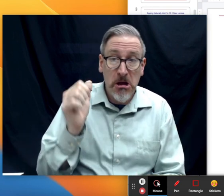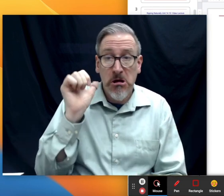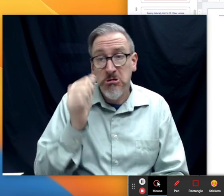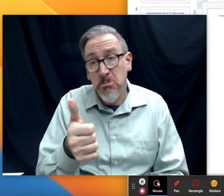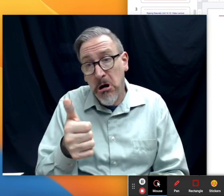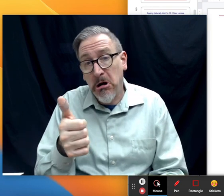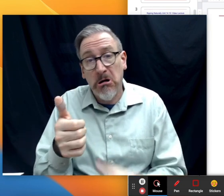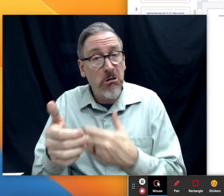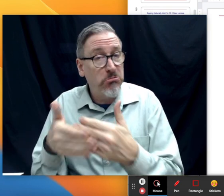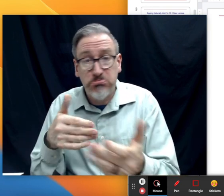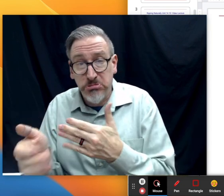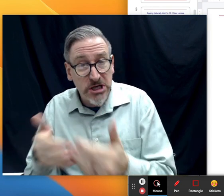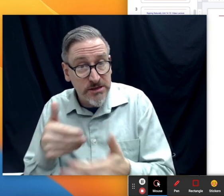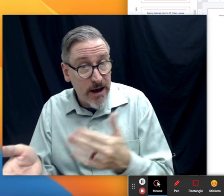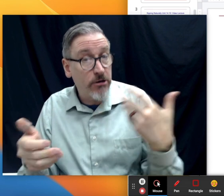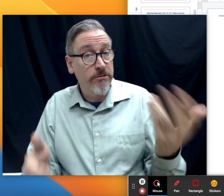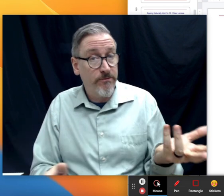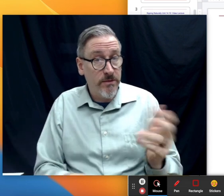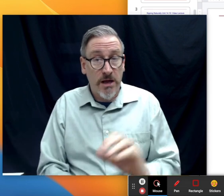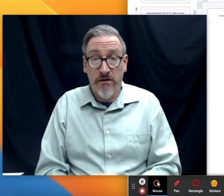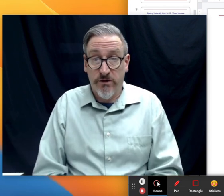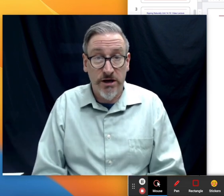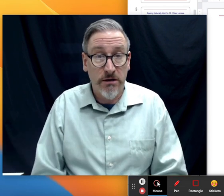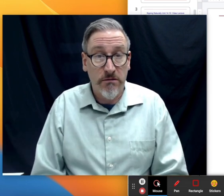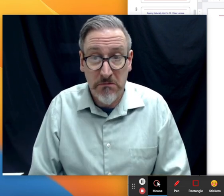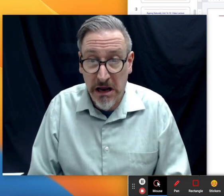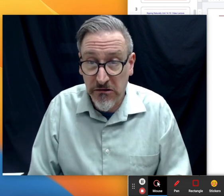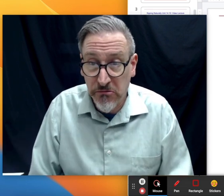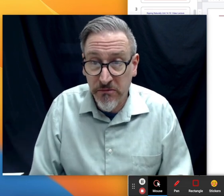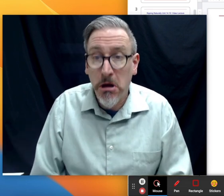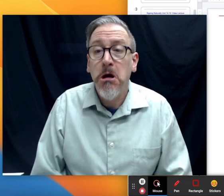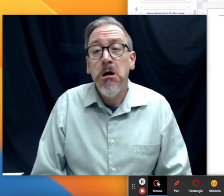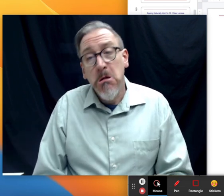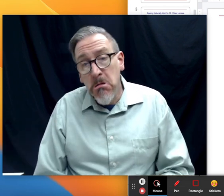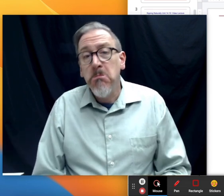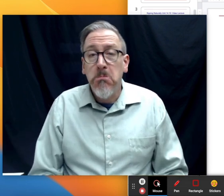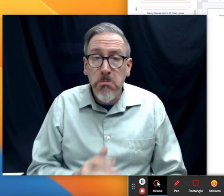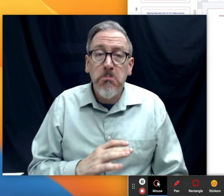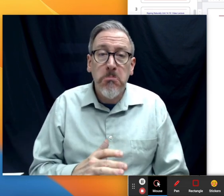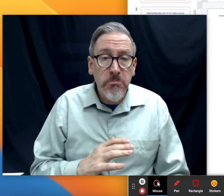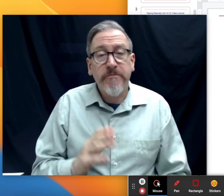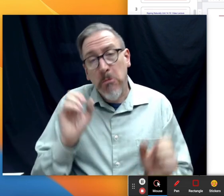Today, tomorrow, doesn't matter. How very nice.